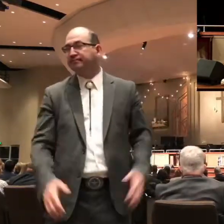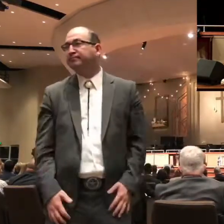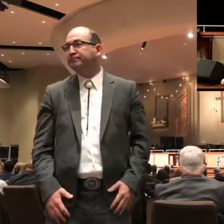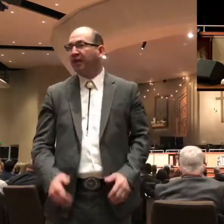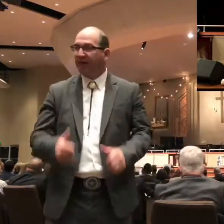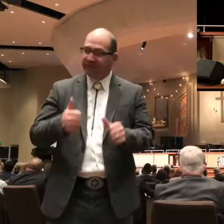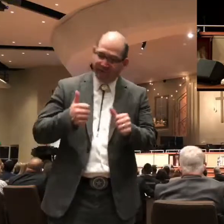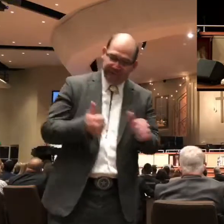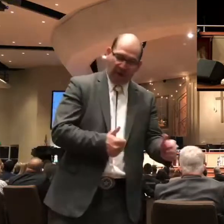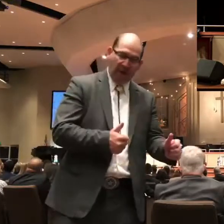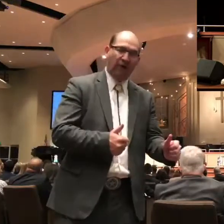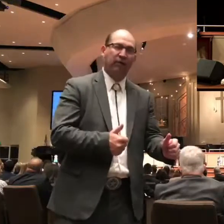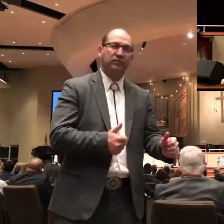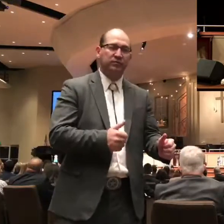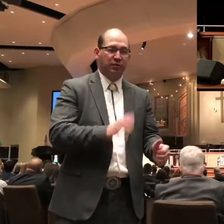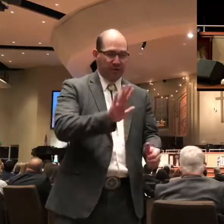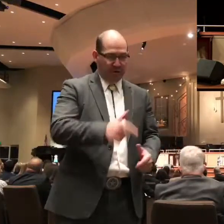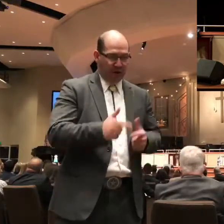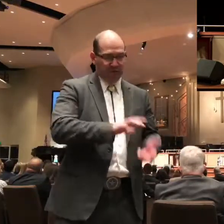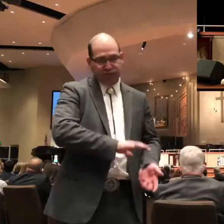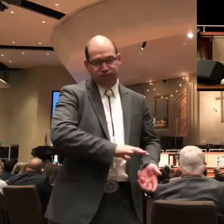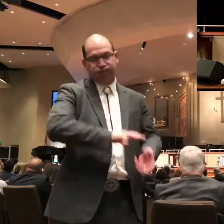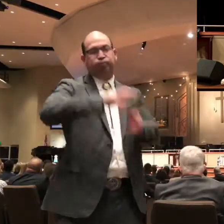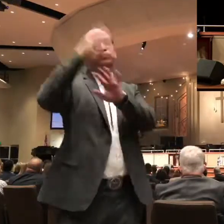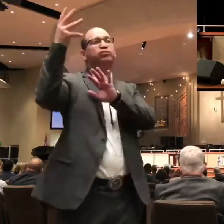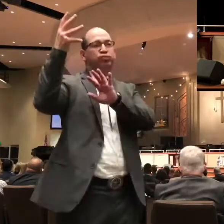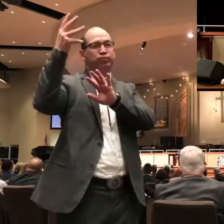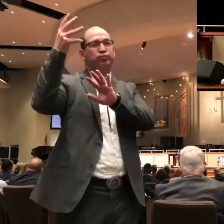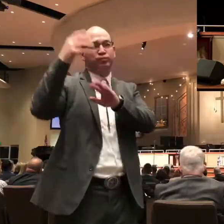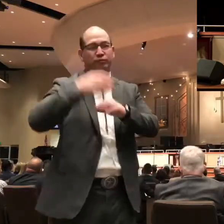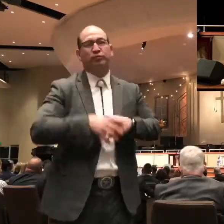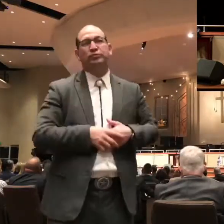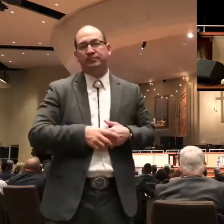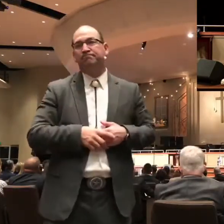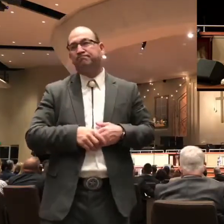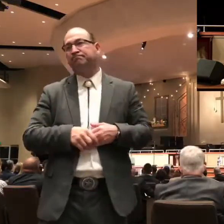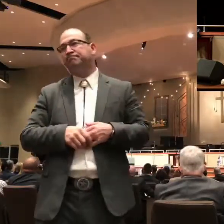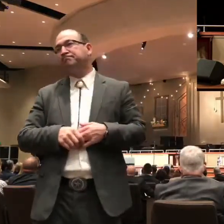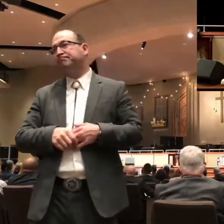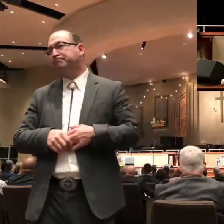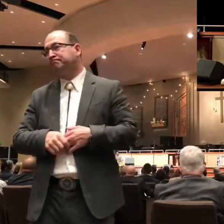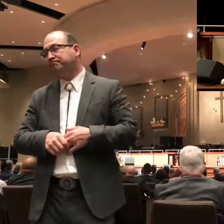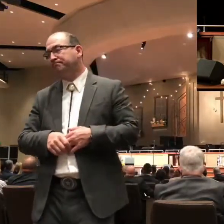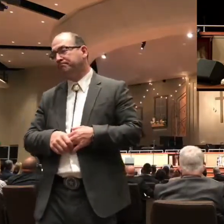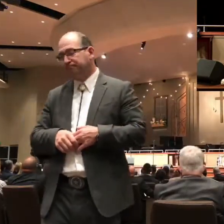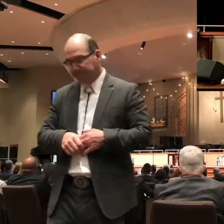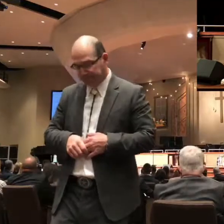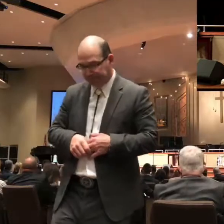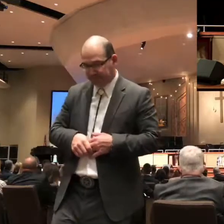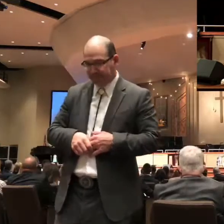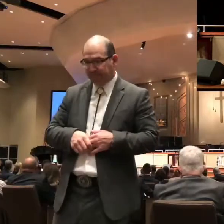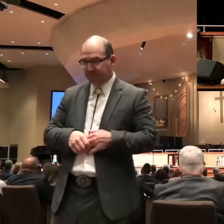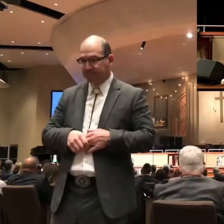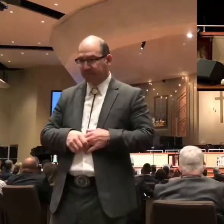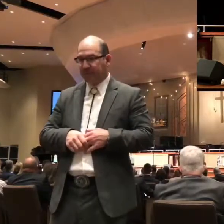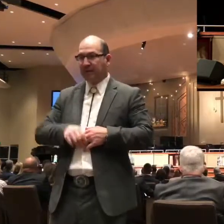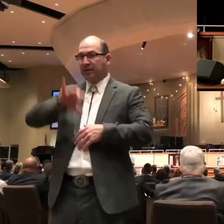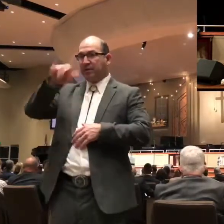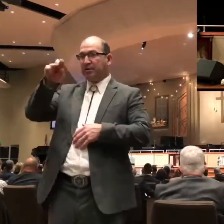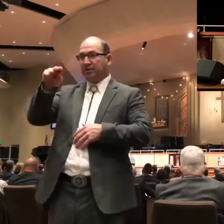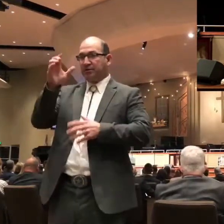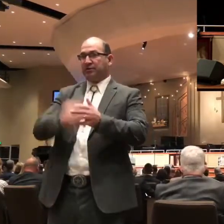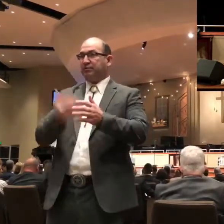the teachings of these false teachers would only lead them to a less fruitful Christian life. And I'll tell you what John 15